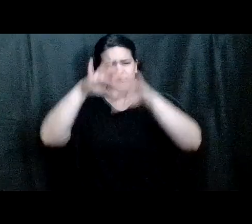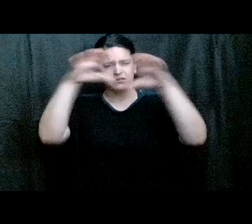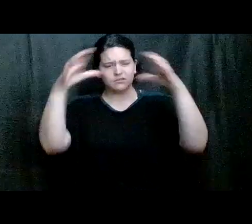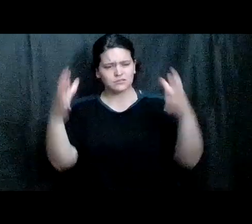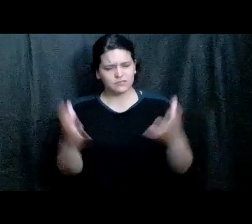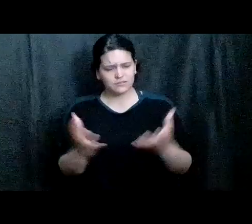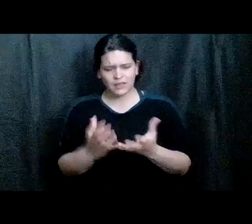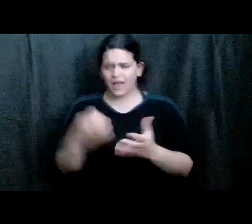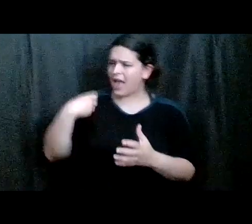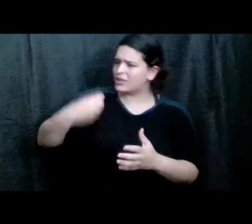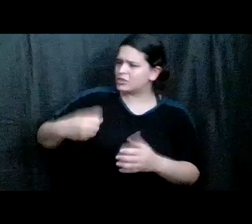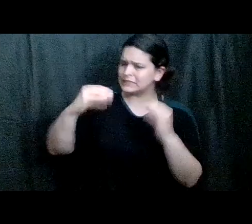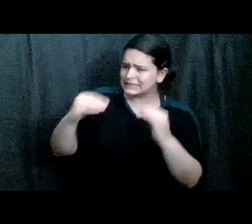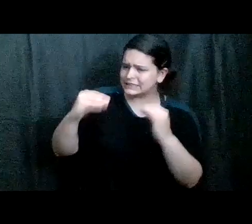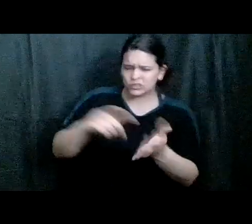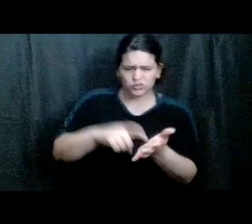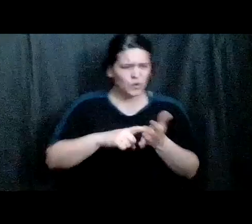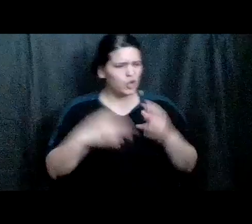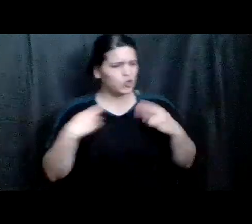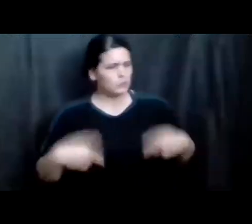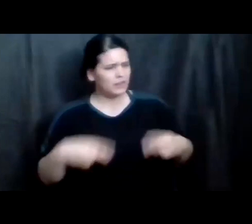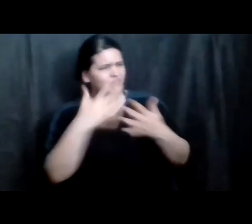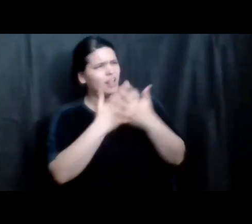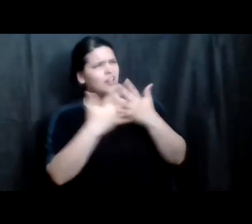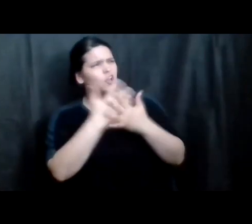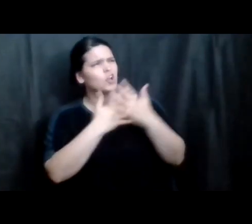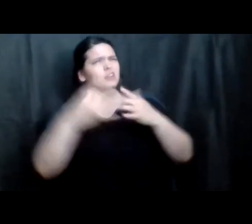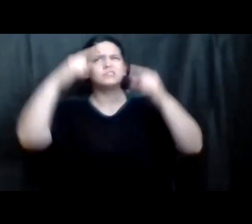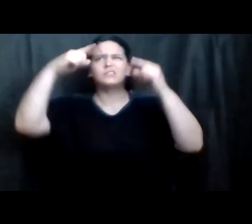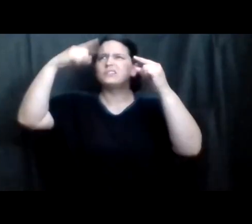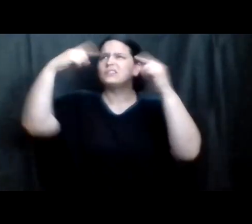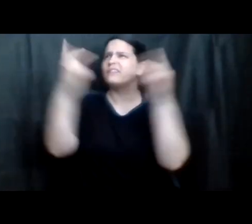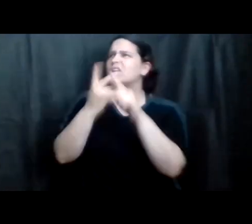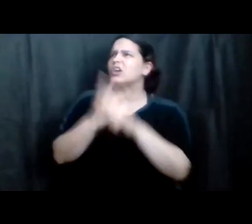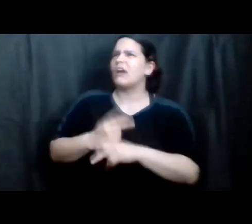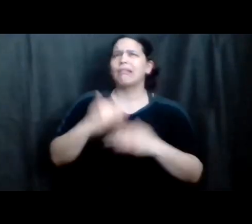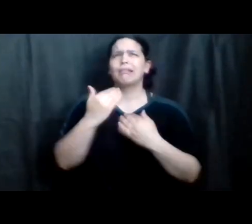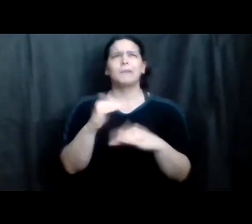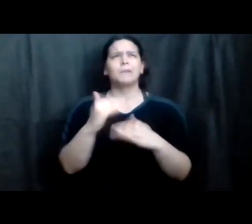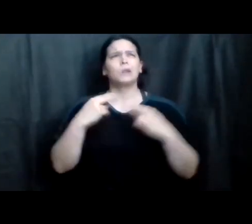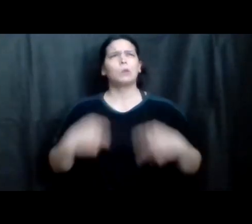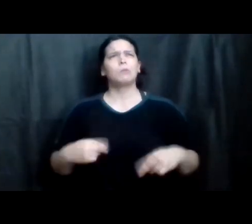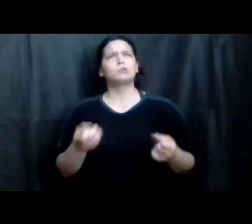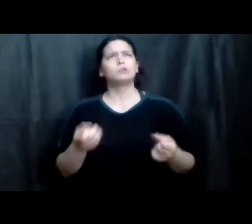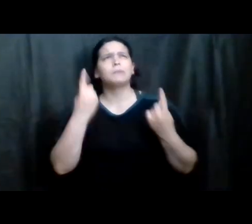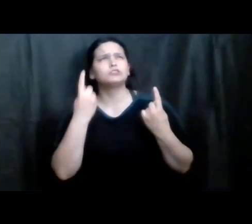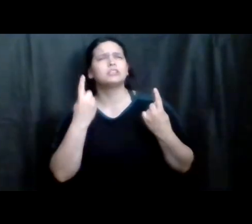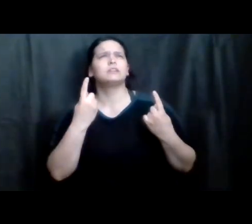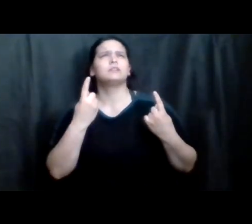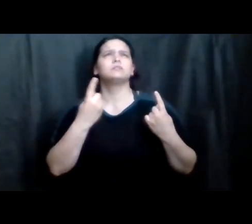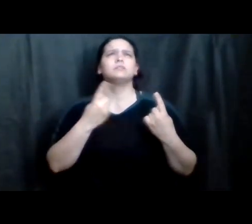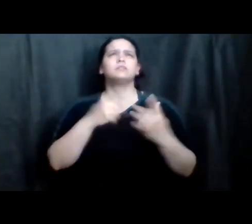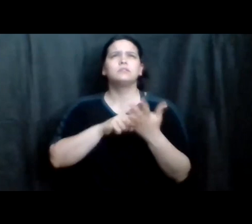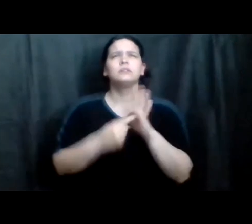filters, senses used to make sense of limited human perceptions, personifying light and